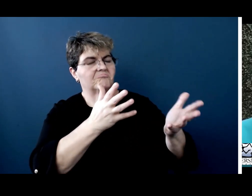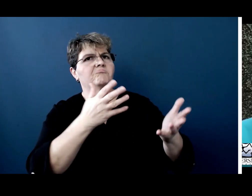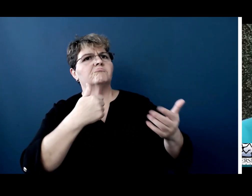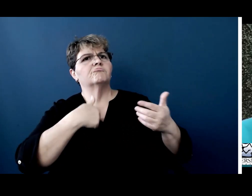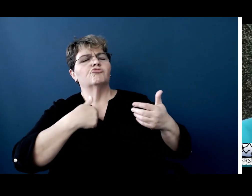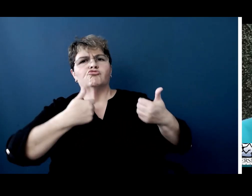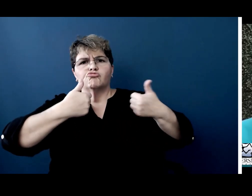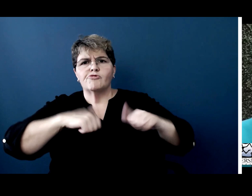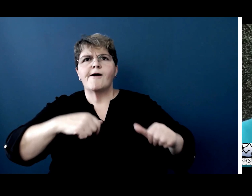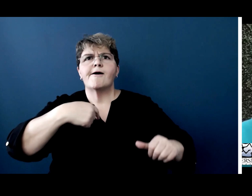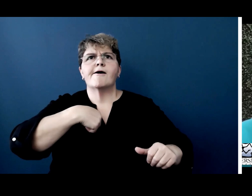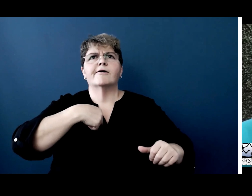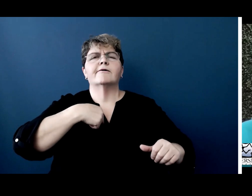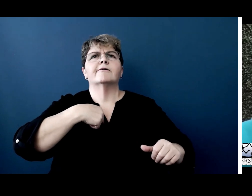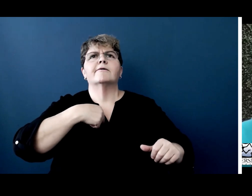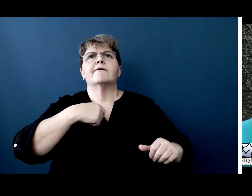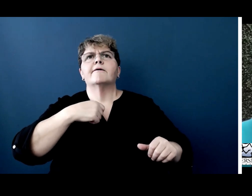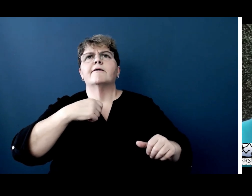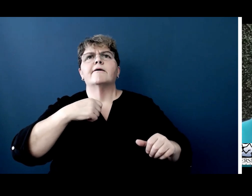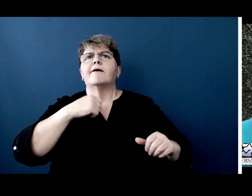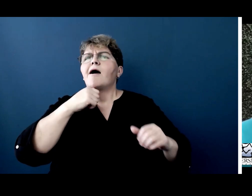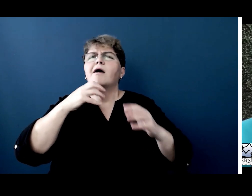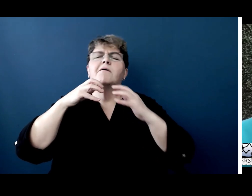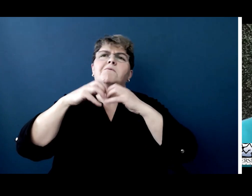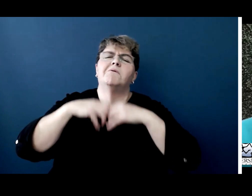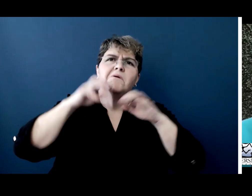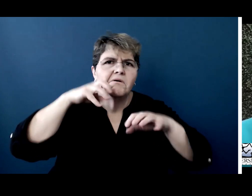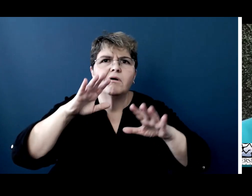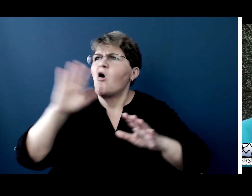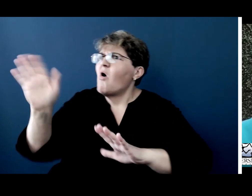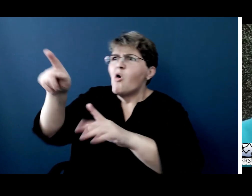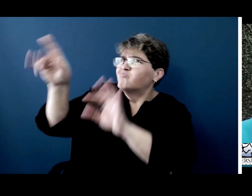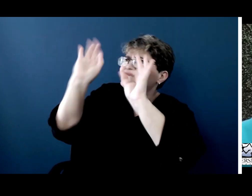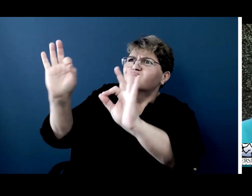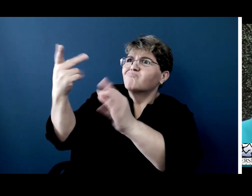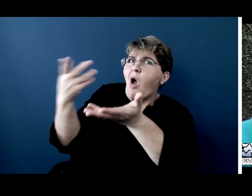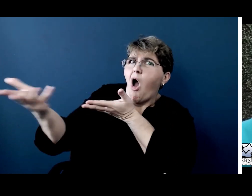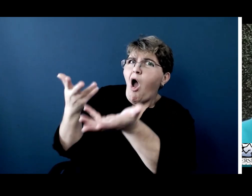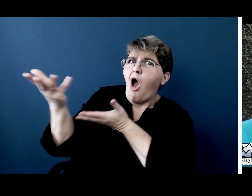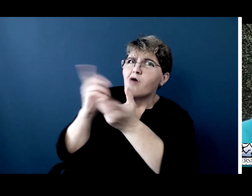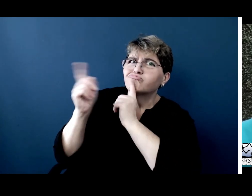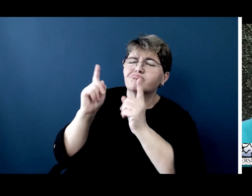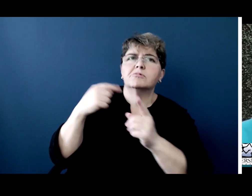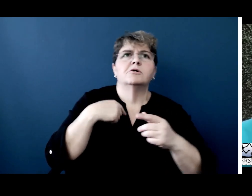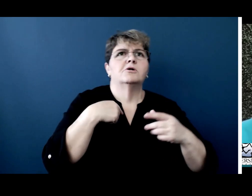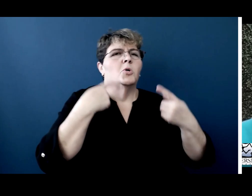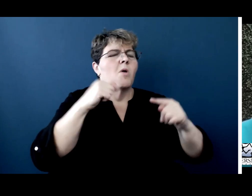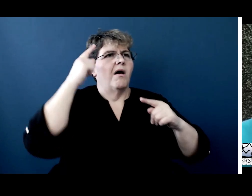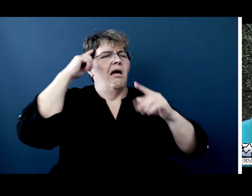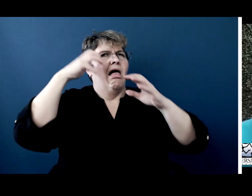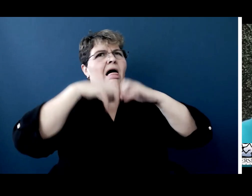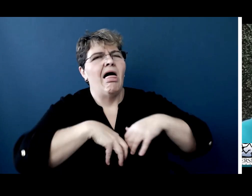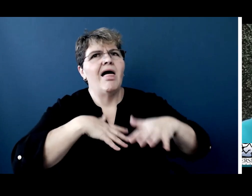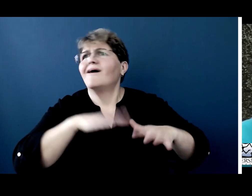And doing this interview with you, I'm trying not to You're doing a great job.